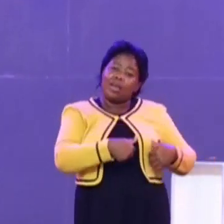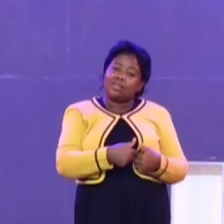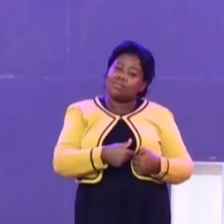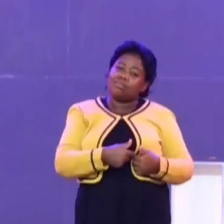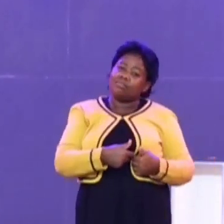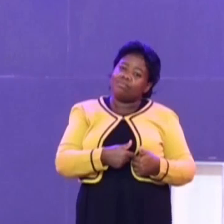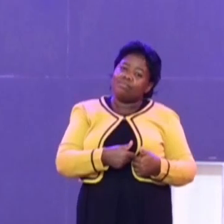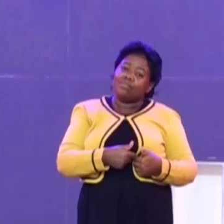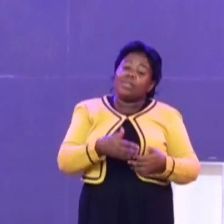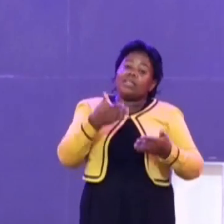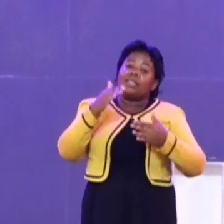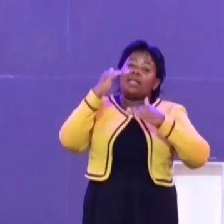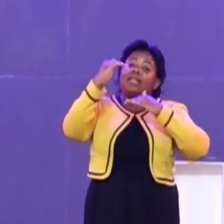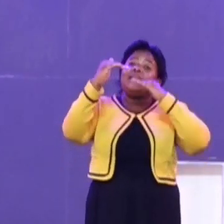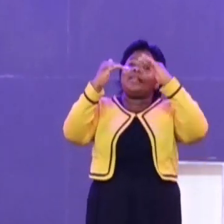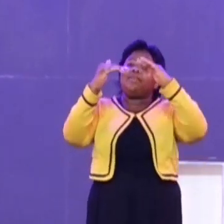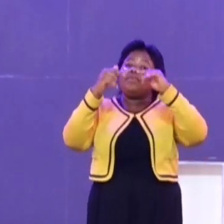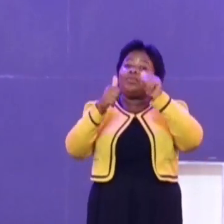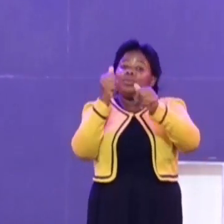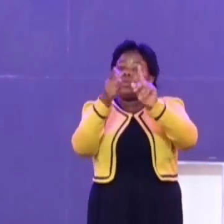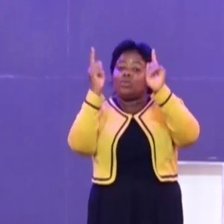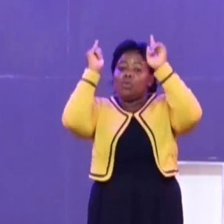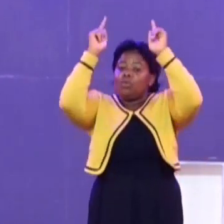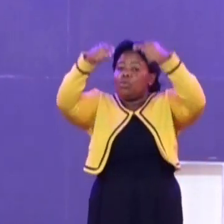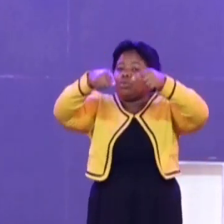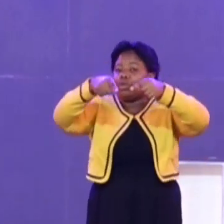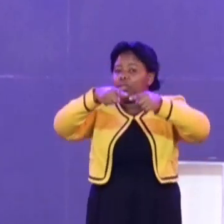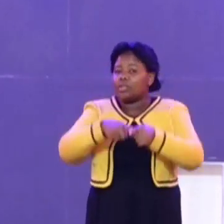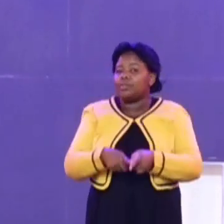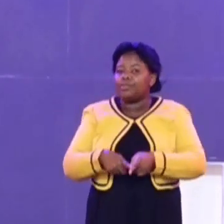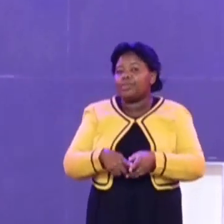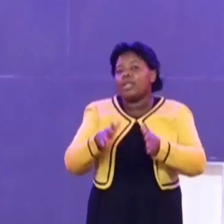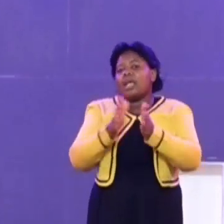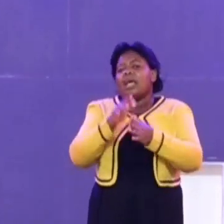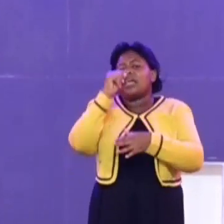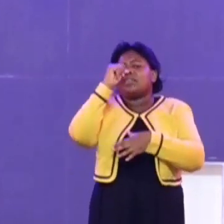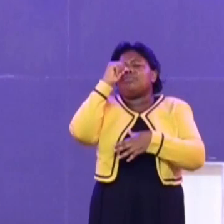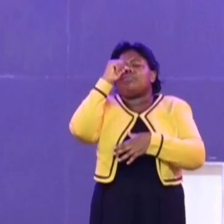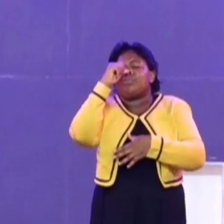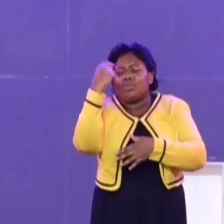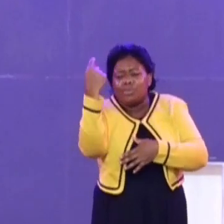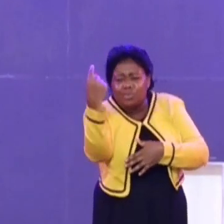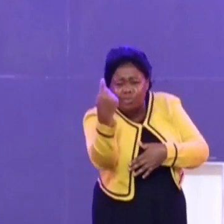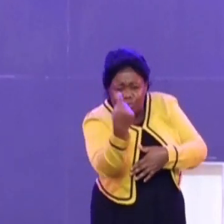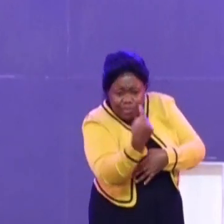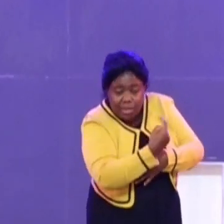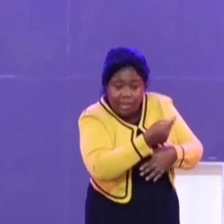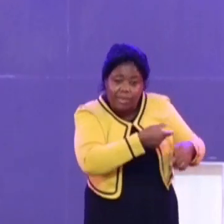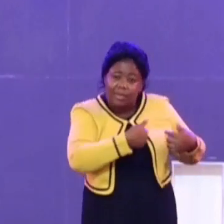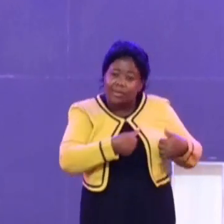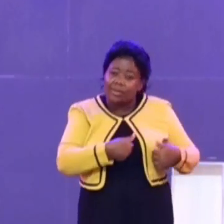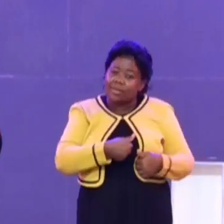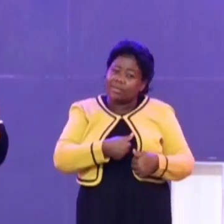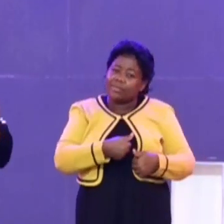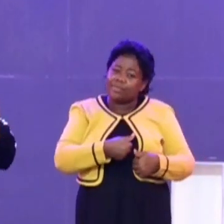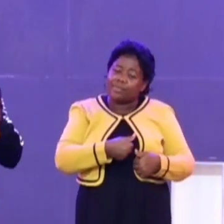n'embulamu bwo, there are levels you are going to come upon, waliwo amadala g'ogenda okutuukako, and pride shall come in your heart, era amalala gagenda kujja mutima